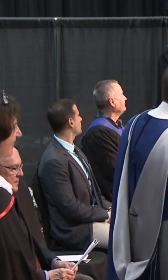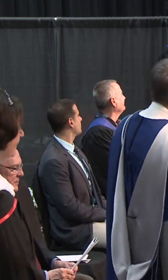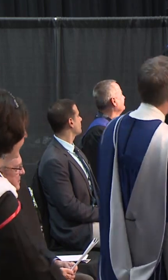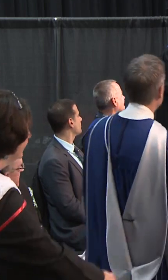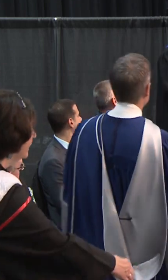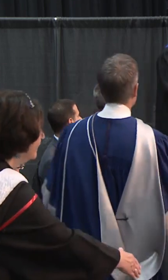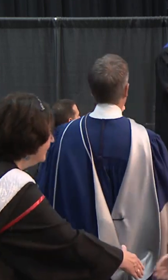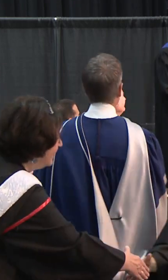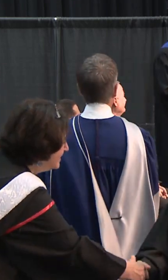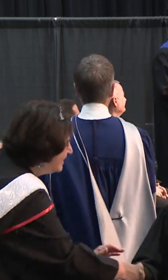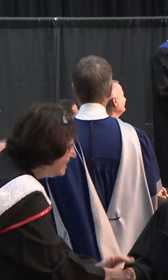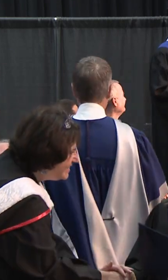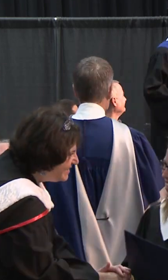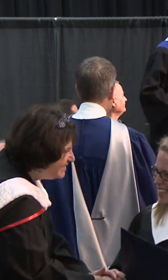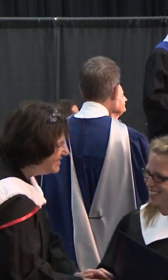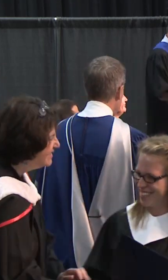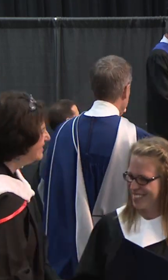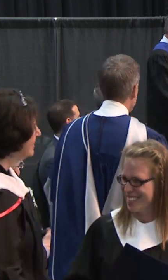Charnel Johnson.